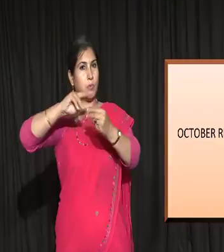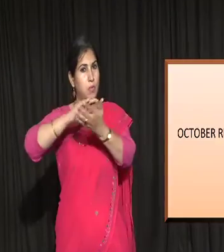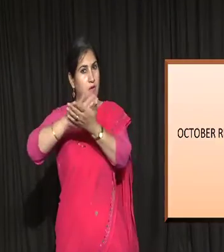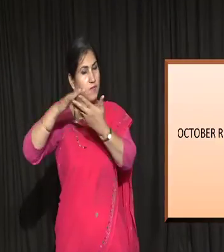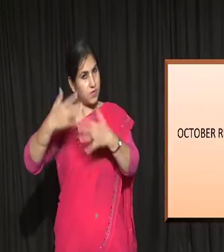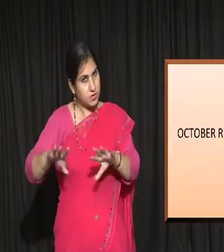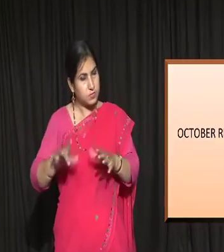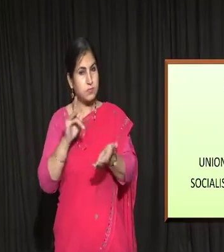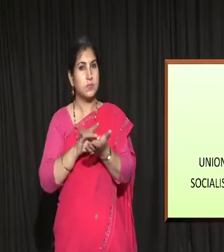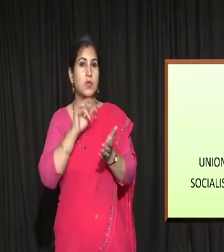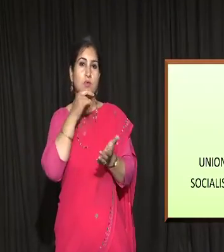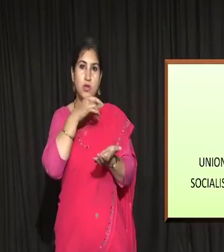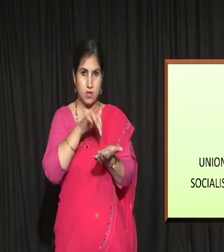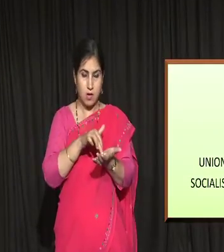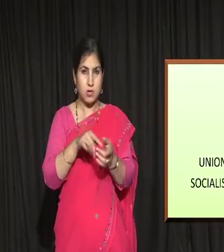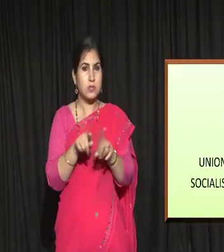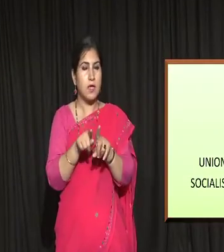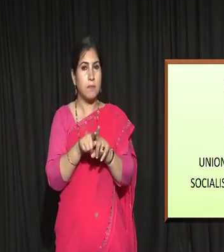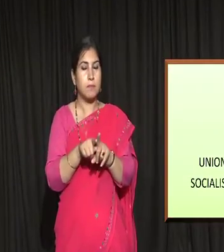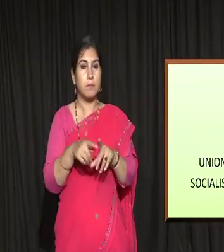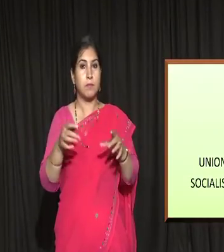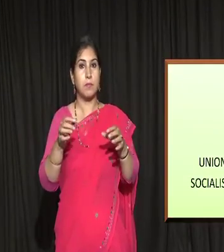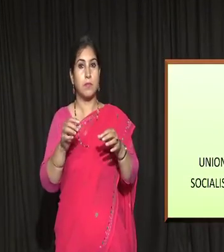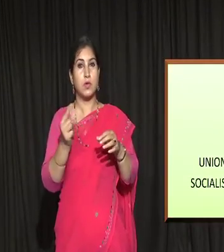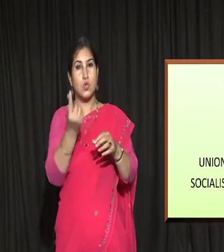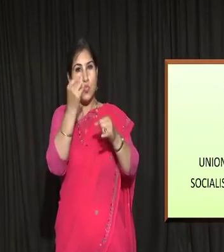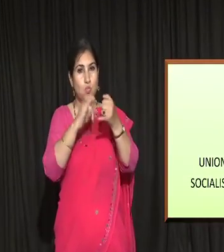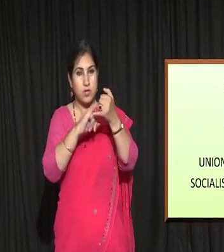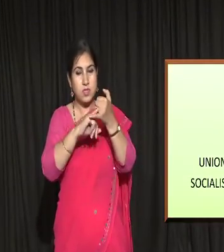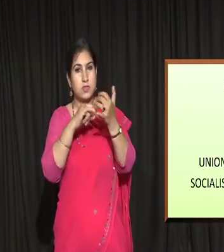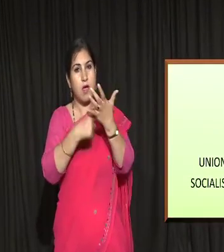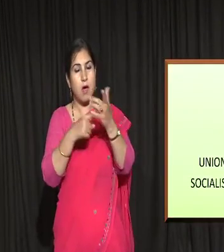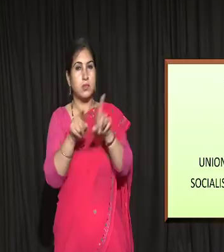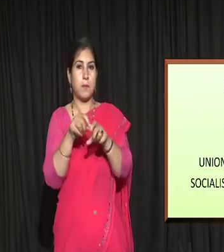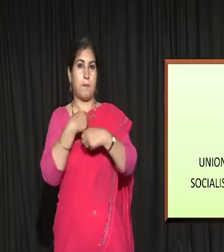and also to the formation of the USSR.